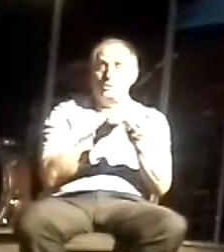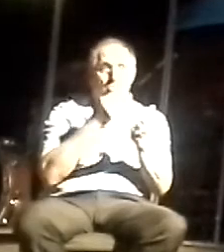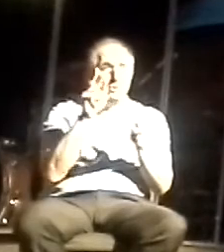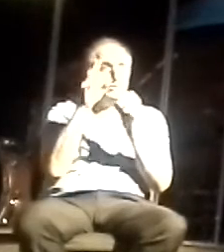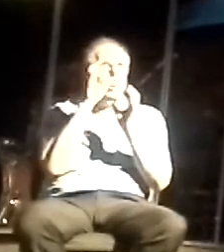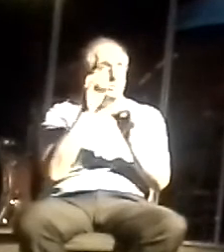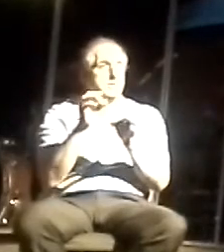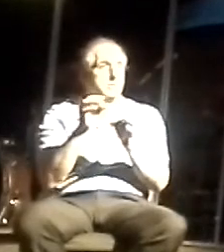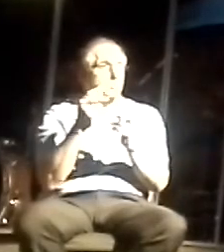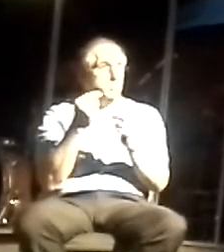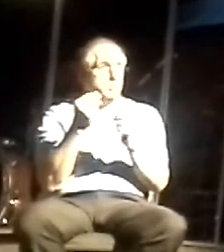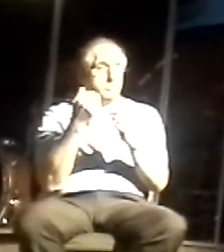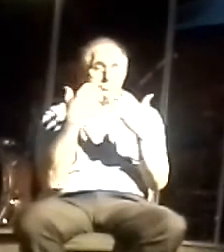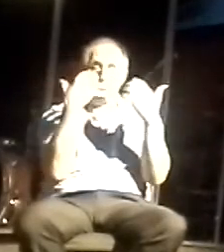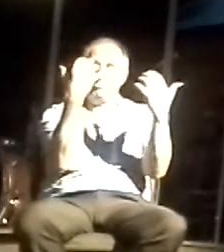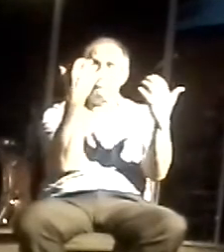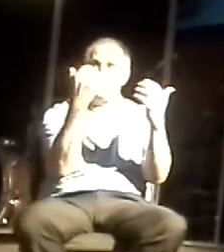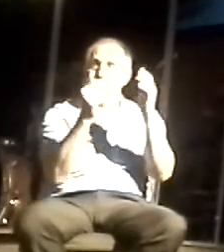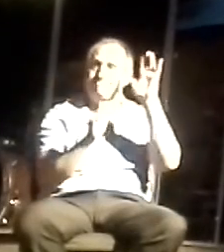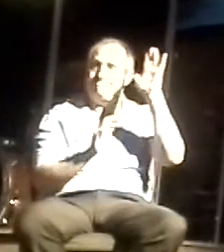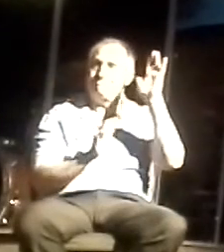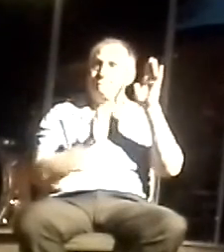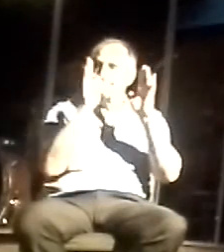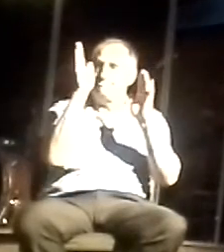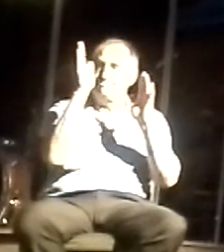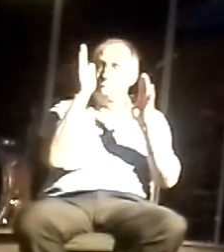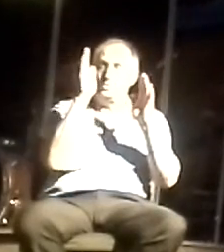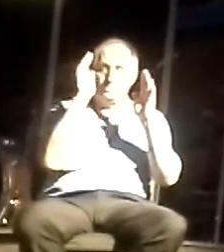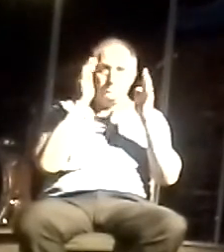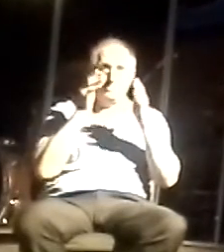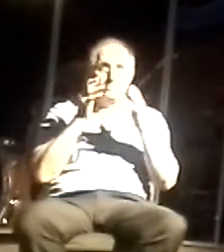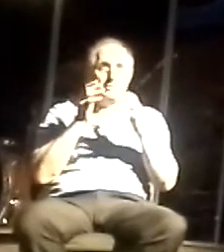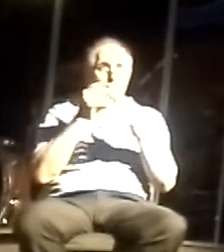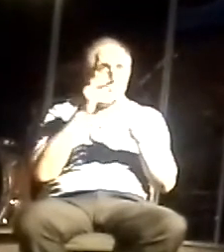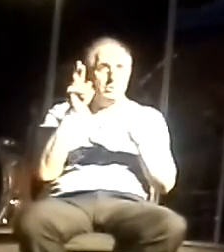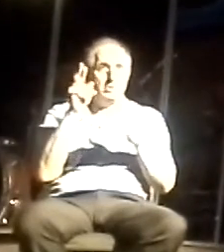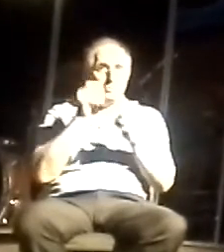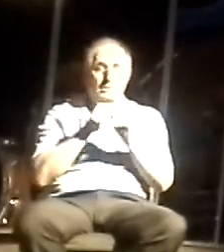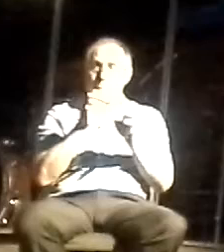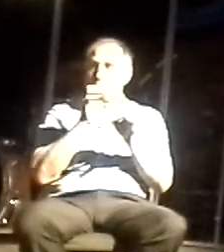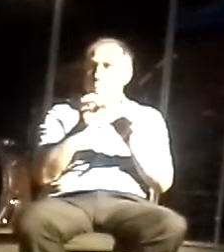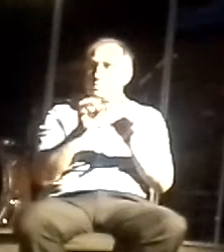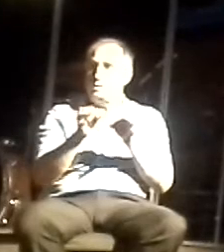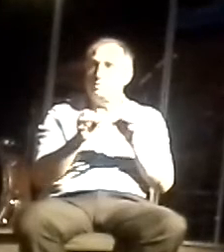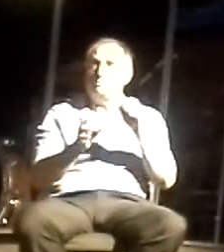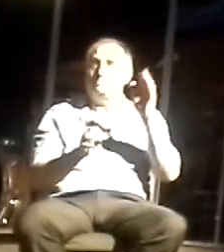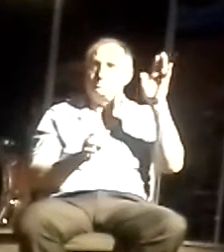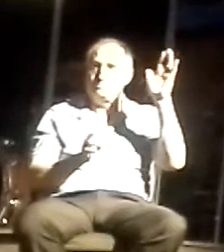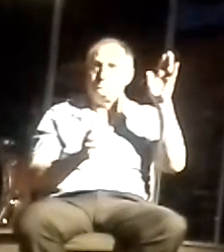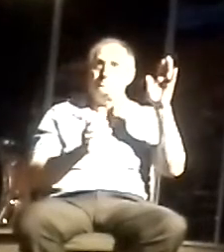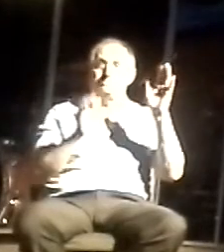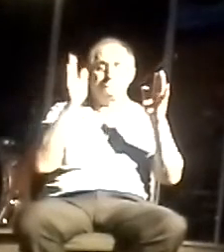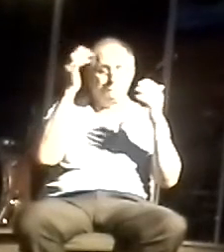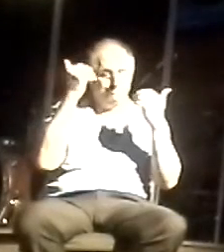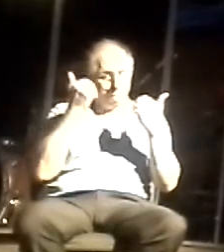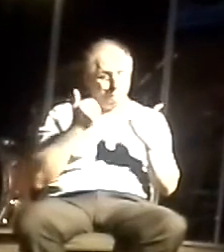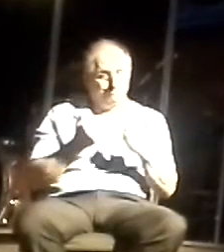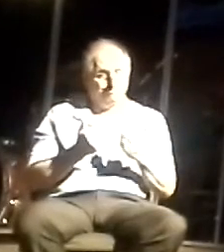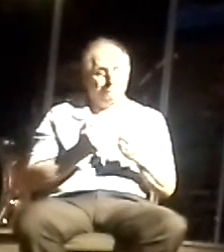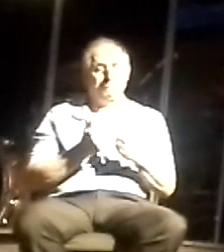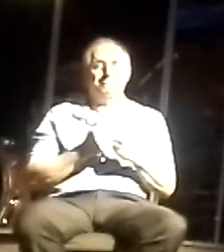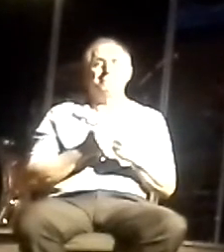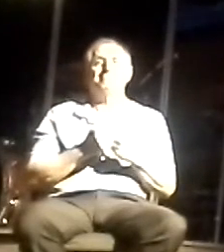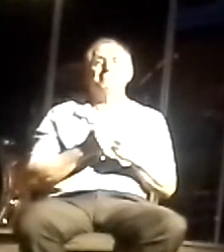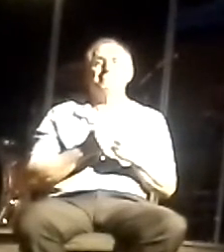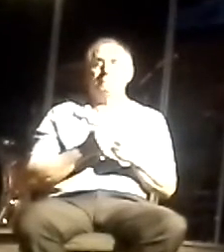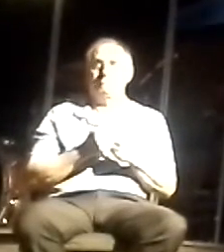make that decision today, what we do in this house is we raise our hand with your heads bowed. If you're ready, without hesitation, just raise your hand up and say, that's me, I need Jesus. So just raise them